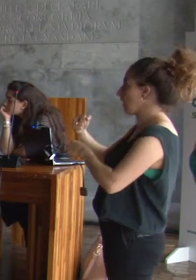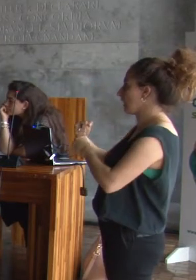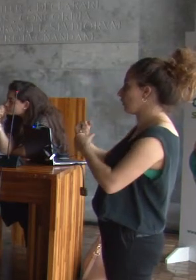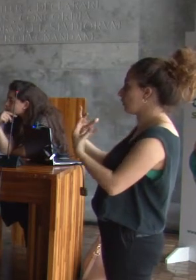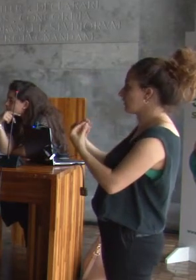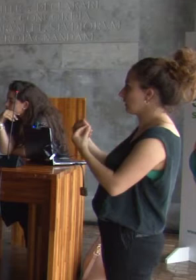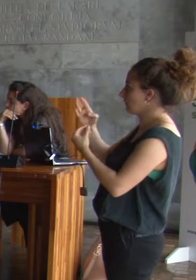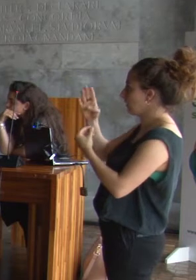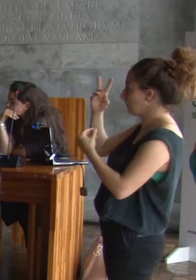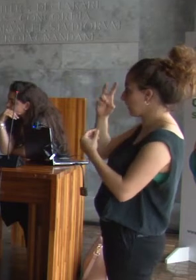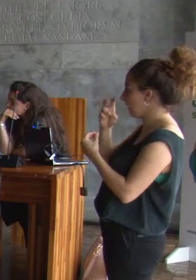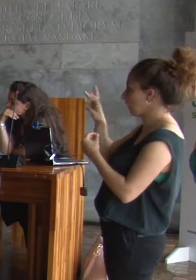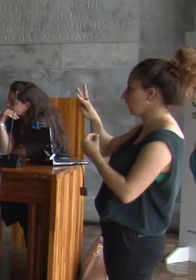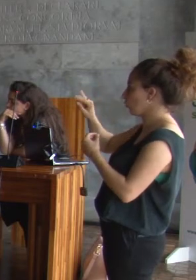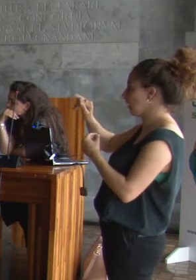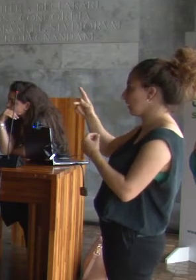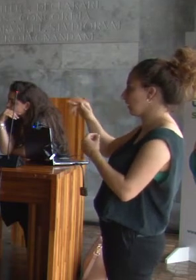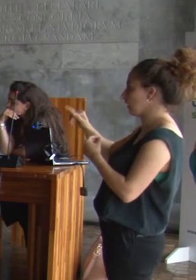Wiki.